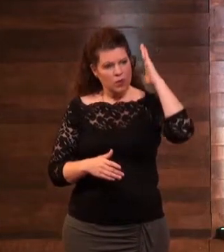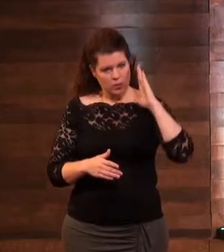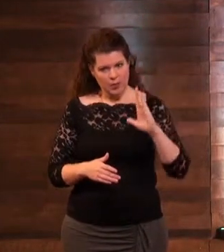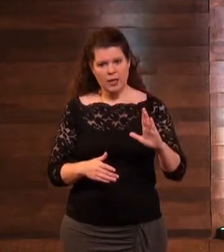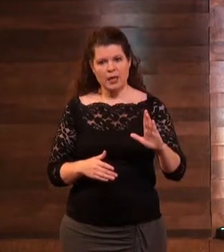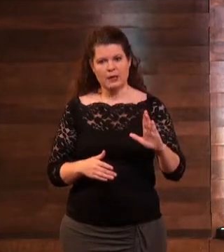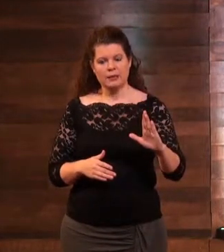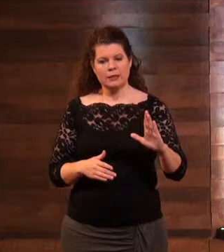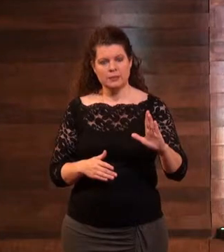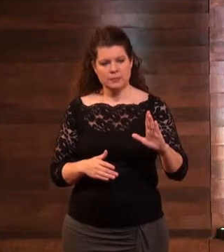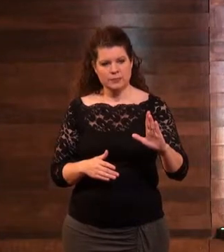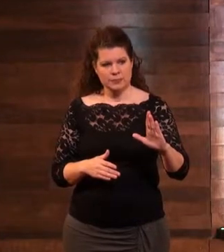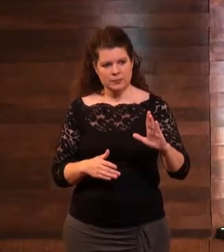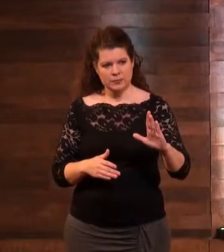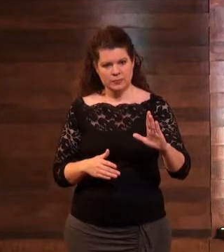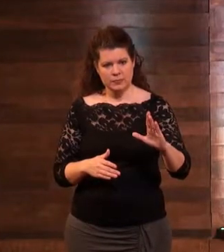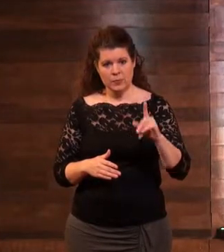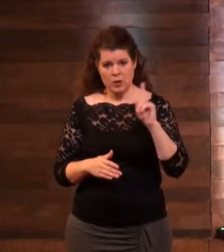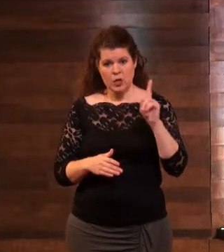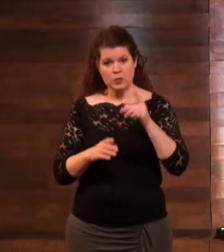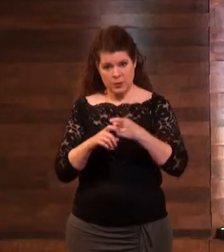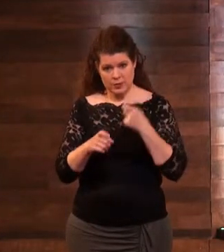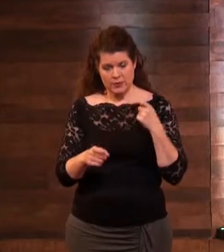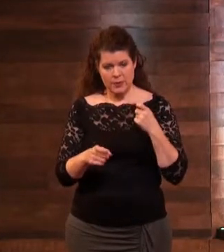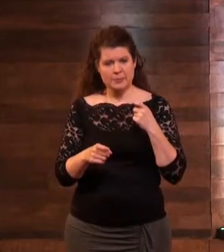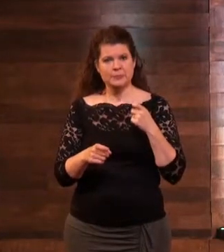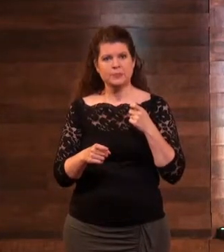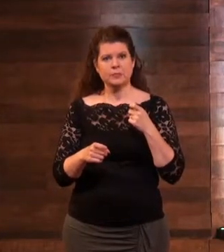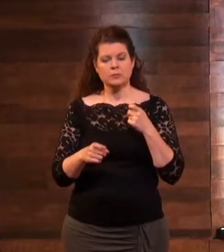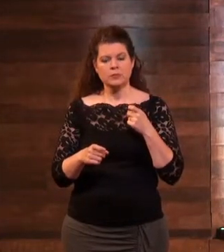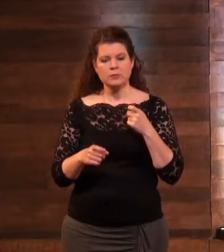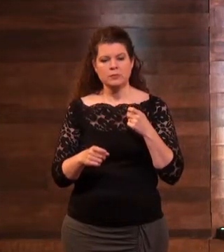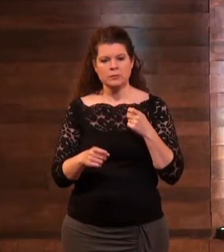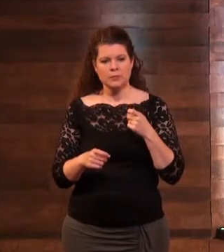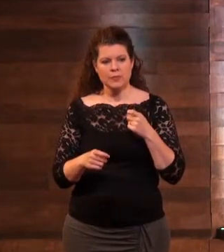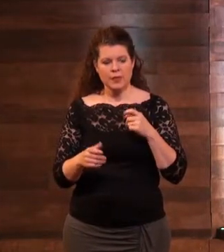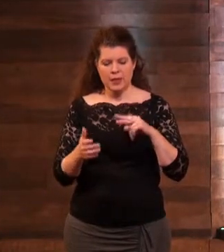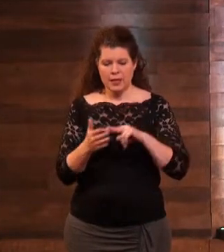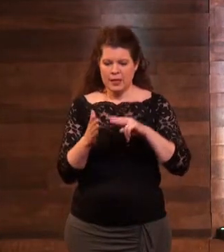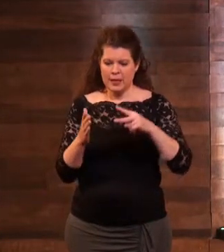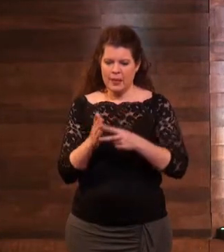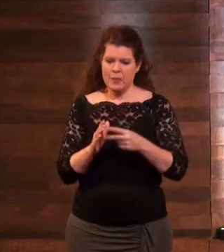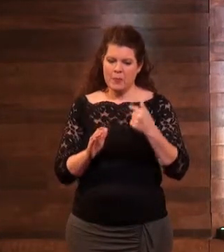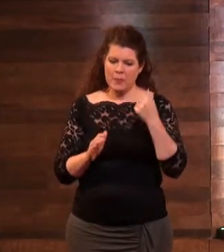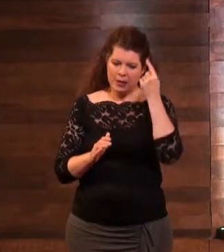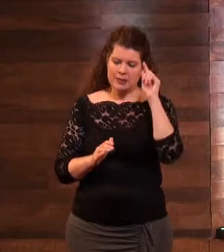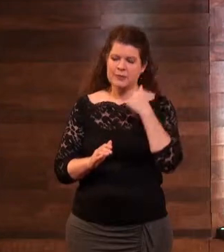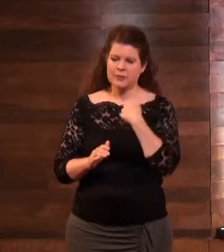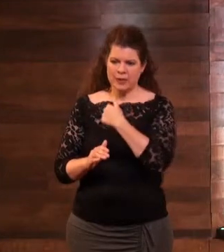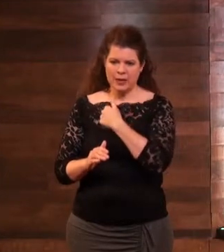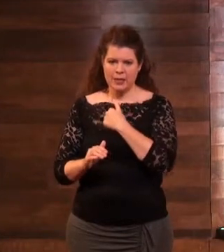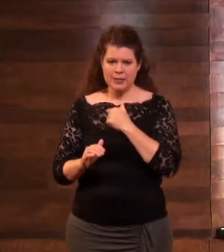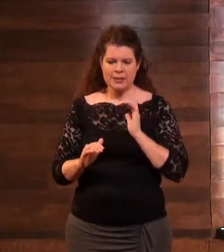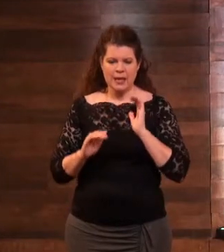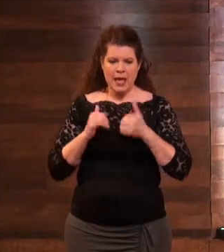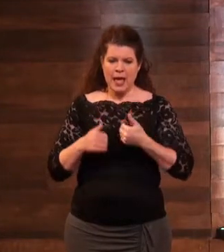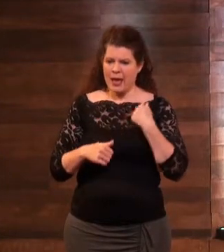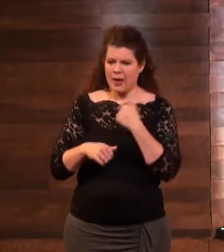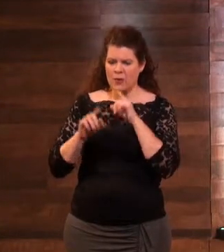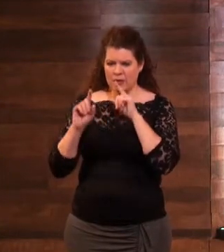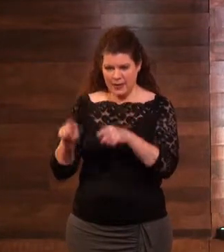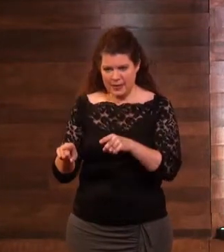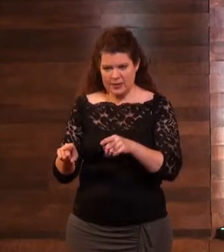in God, that's where it comes from. And as a Christian, that impacts the way we respond to them. As Paul says, we are